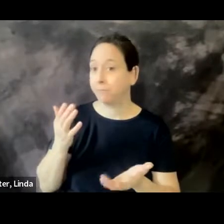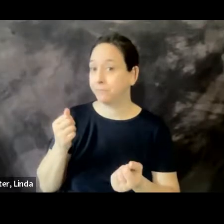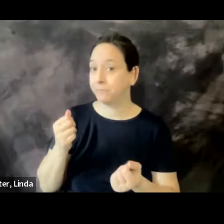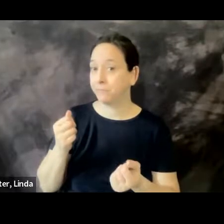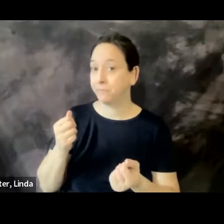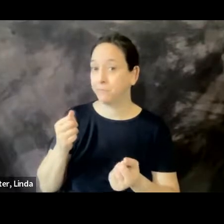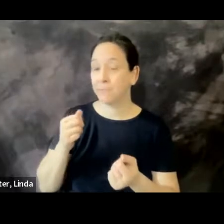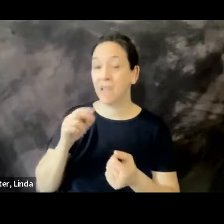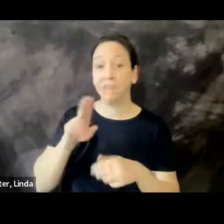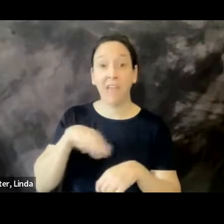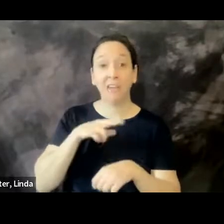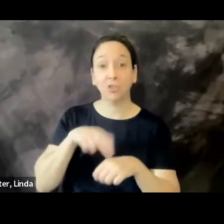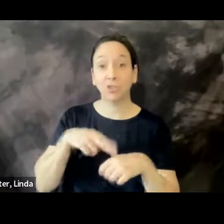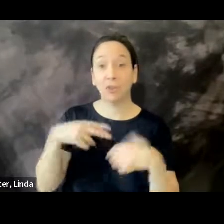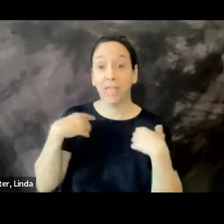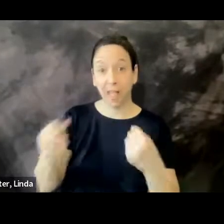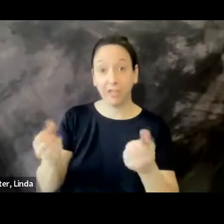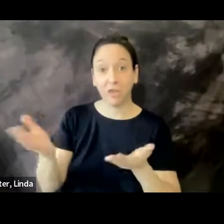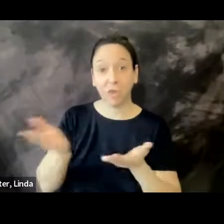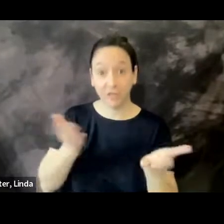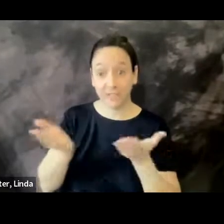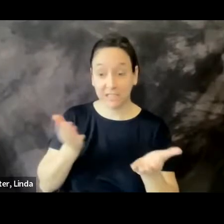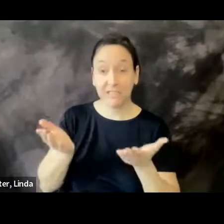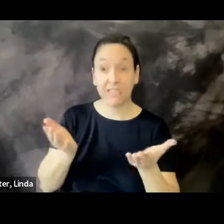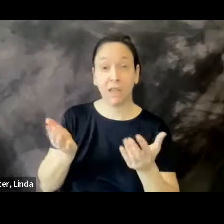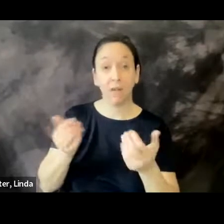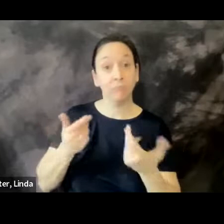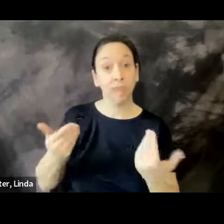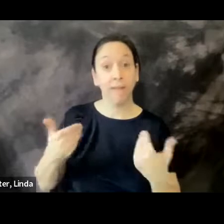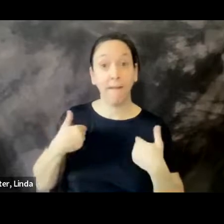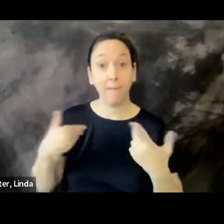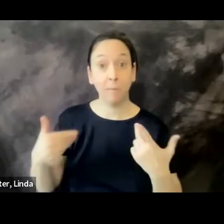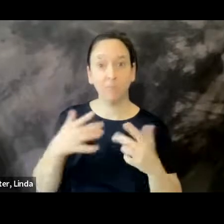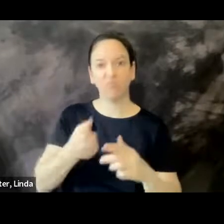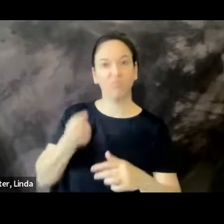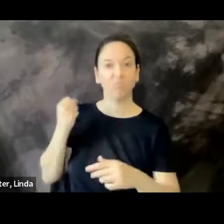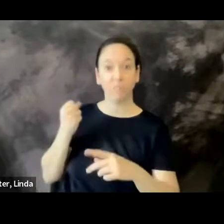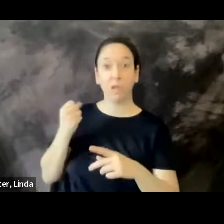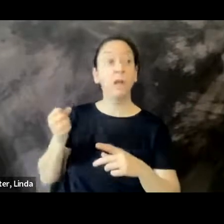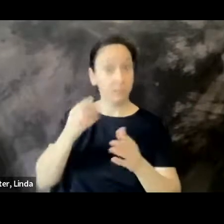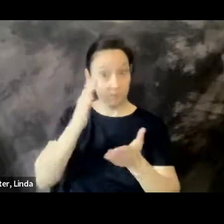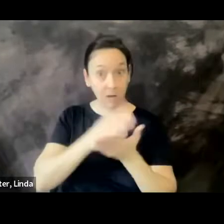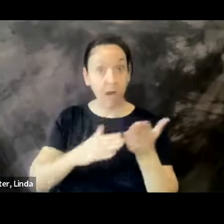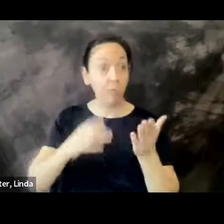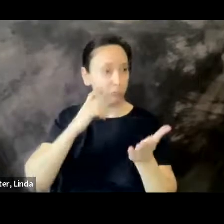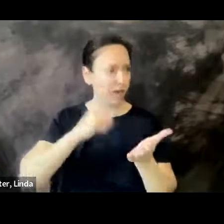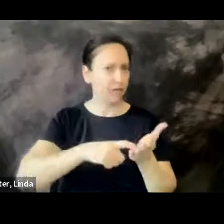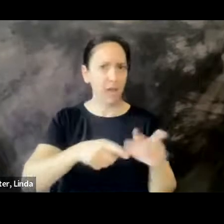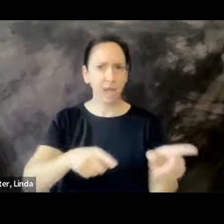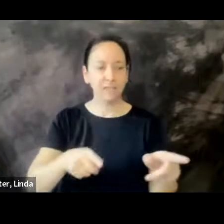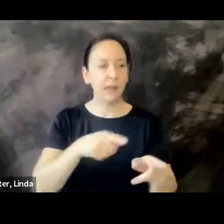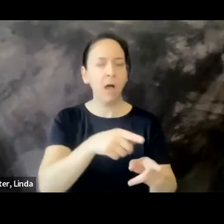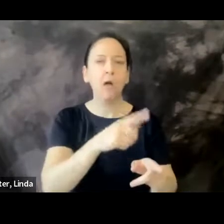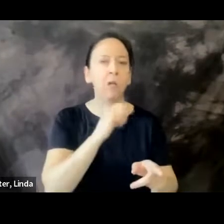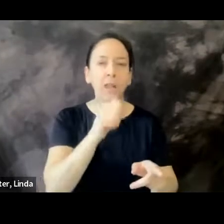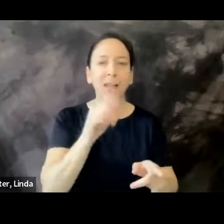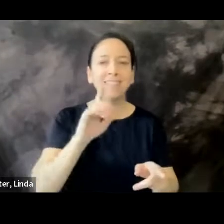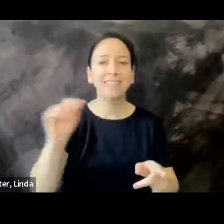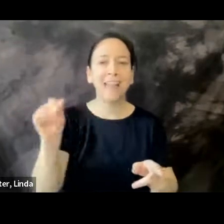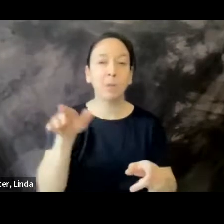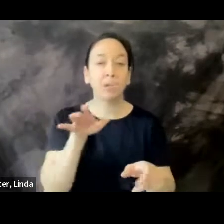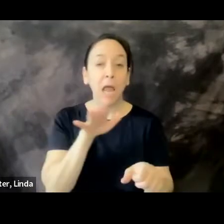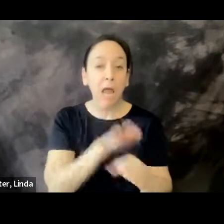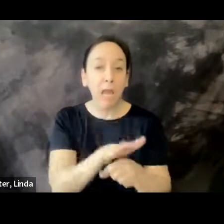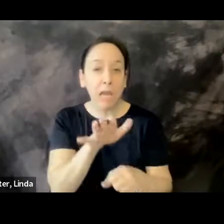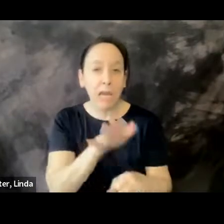National Health Service. Protesters were targeted and then were deemed not disabled enough because they had been apparently well